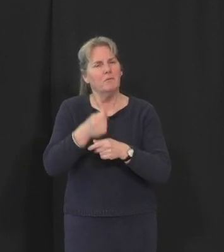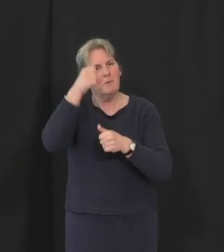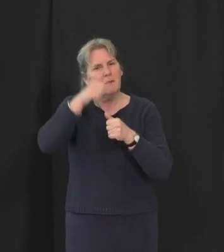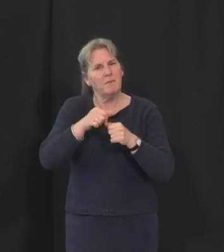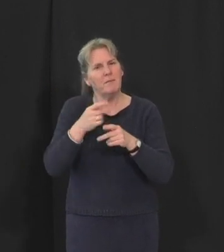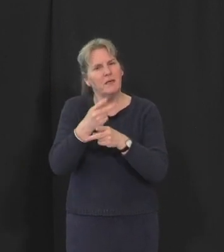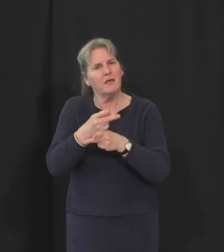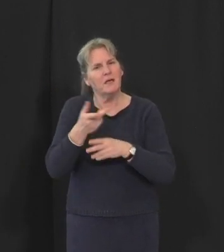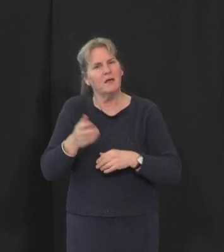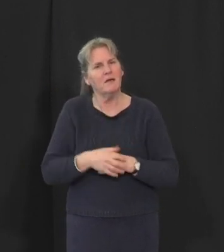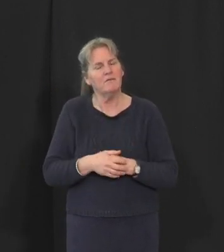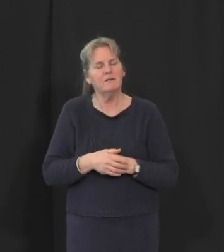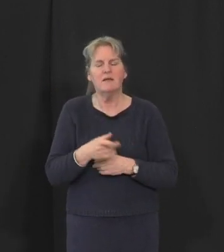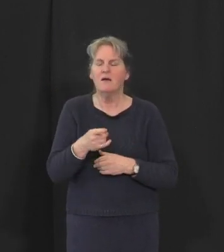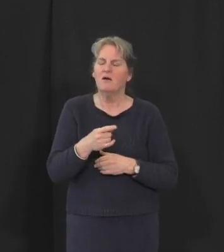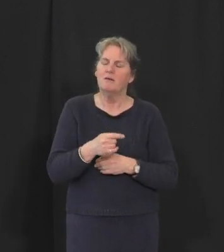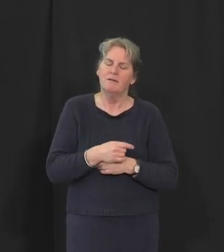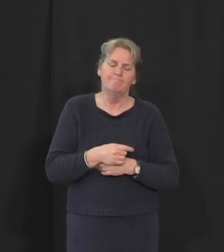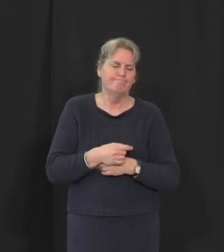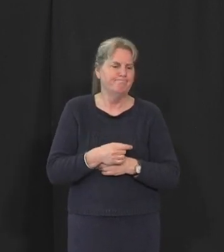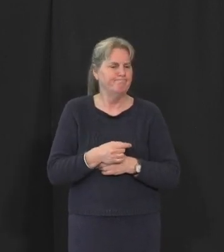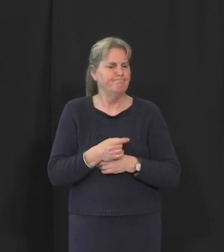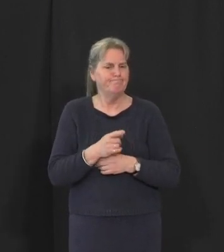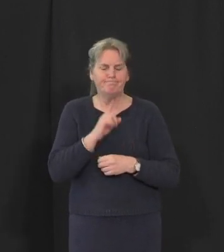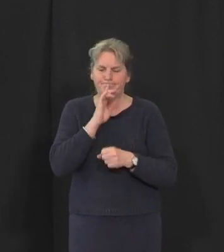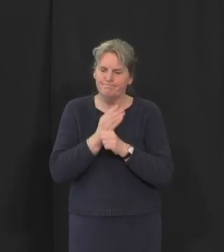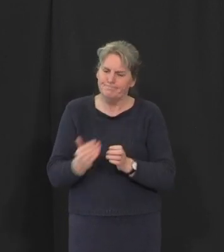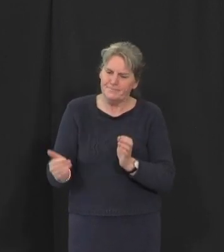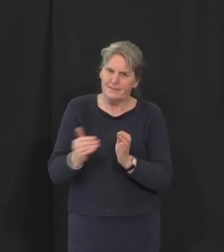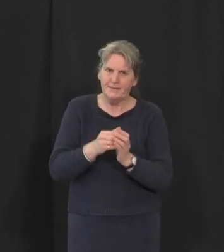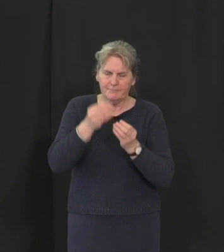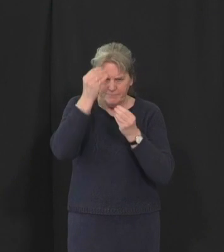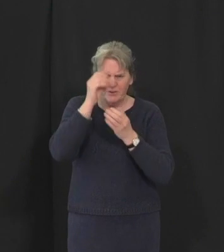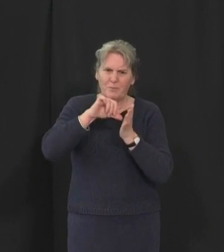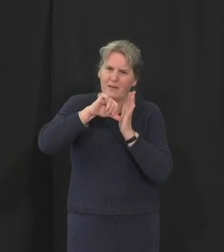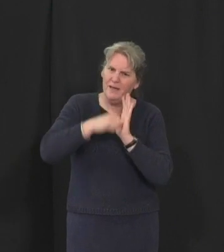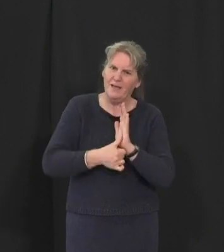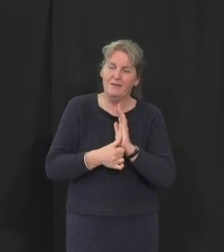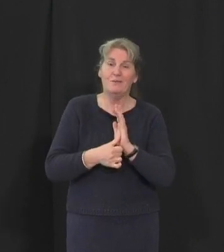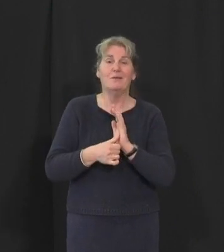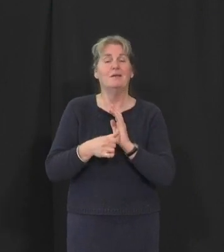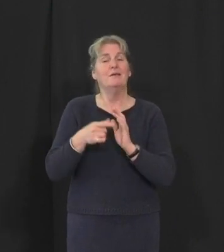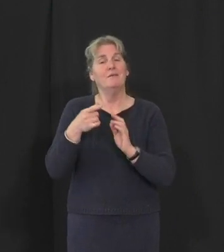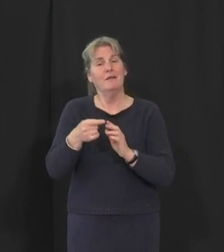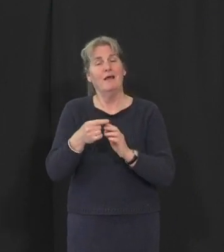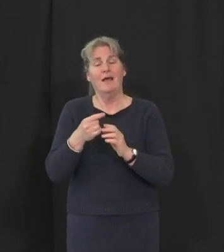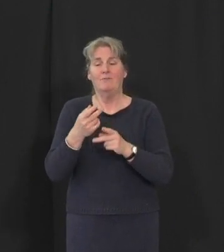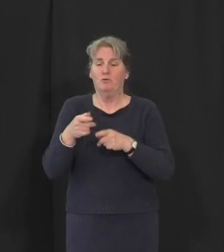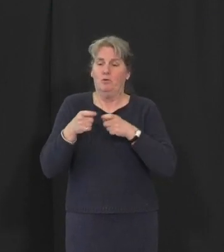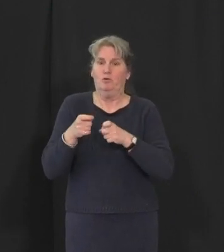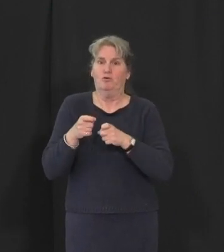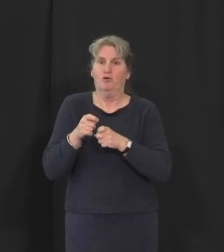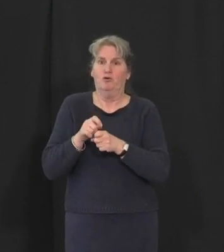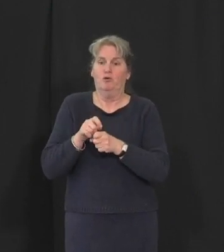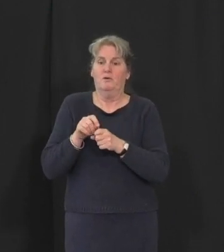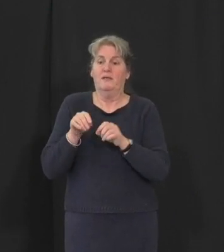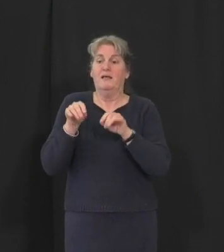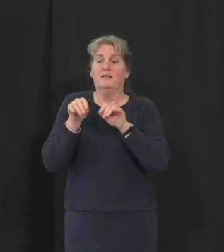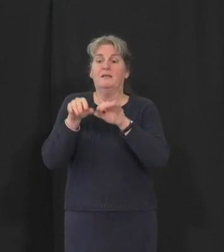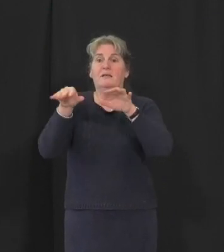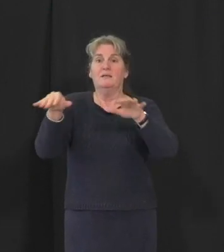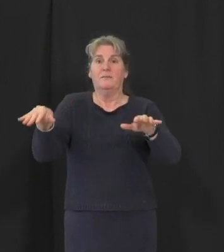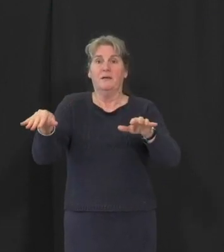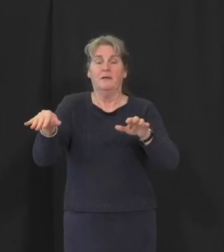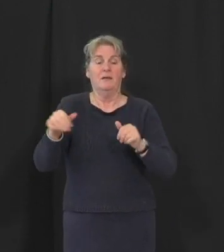is on containing spread, that the people who have been affected so far have almost universally